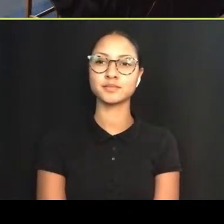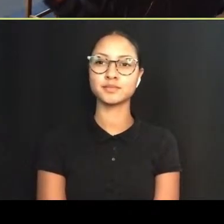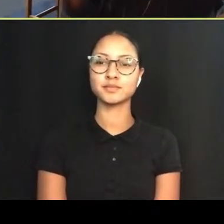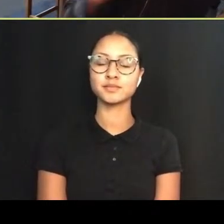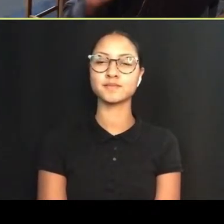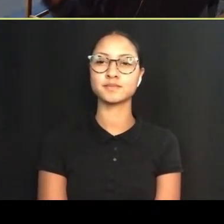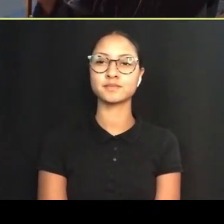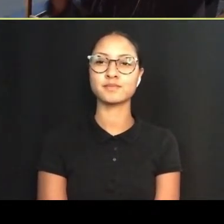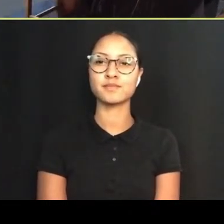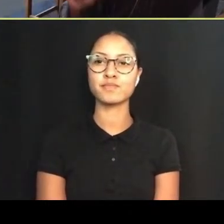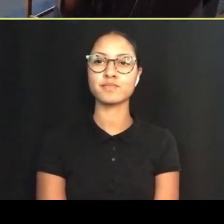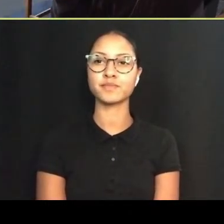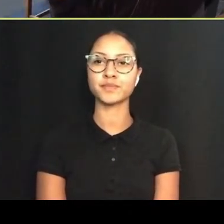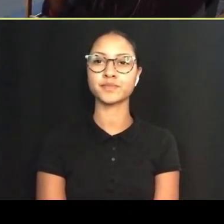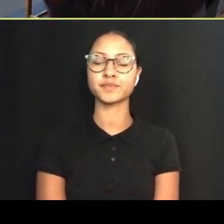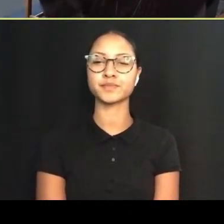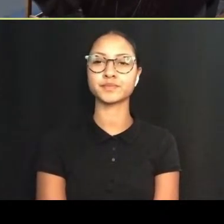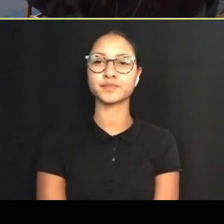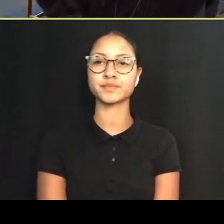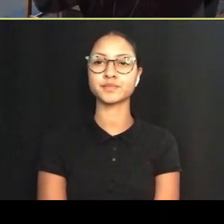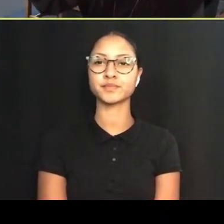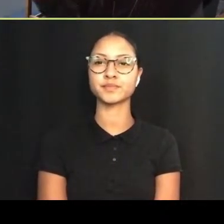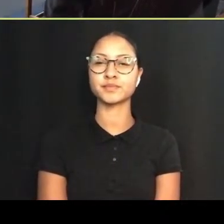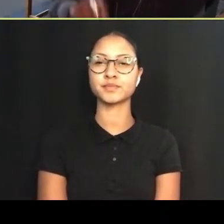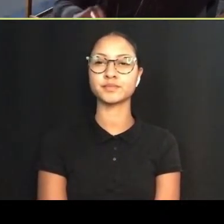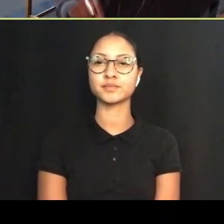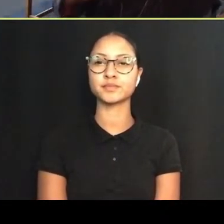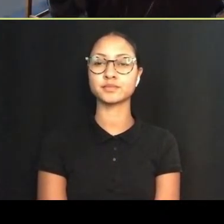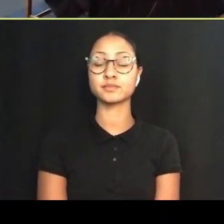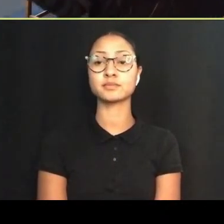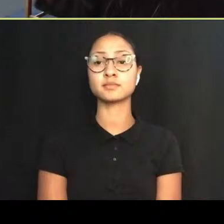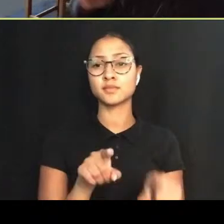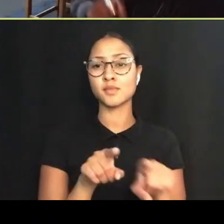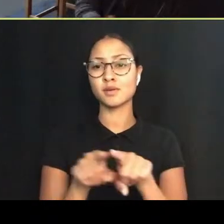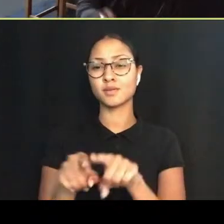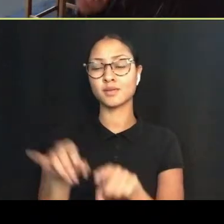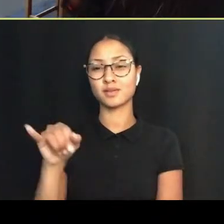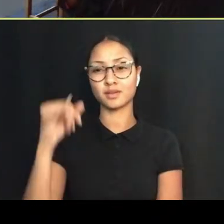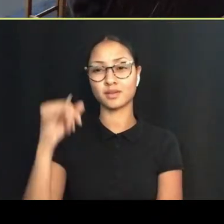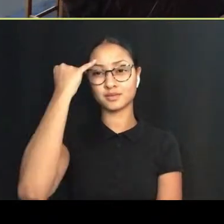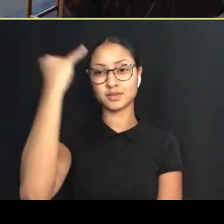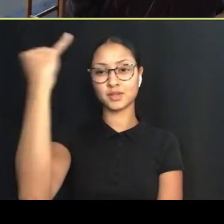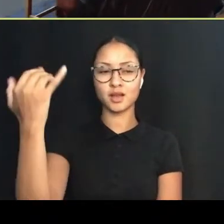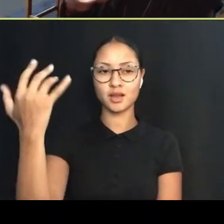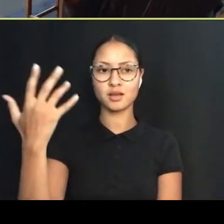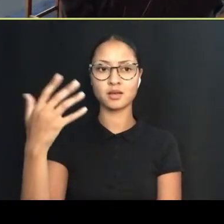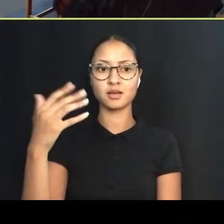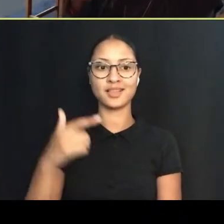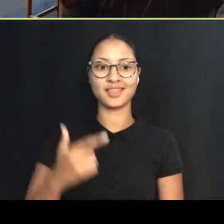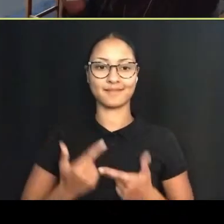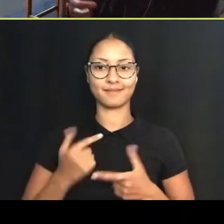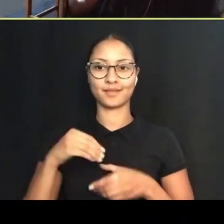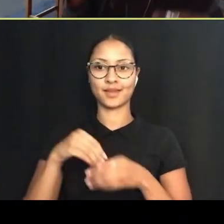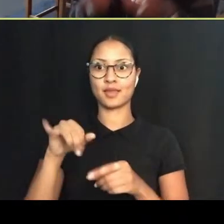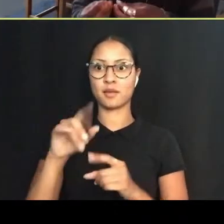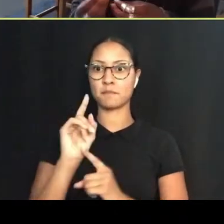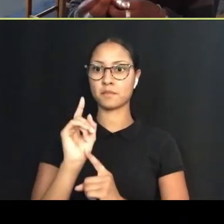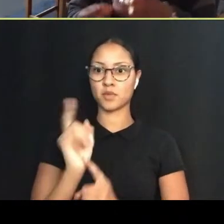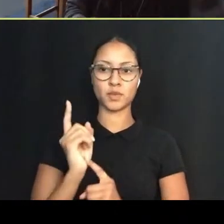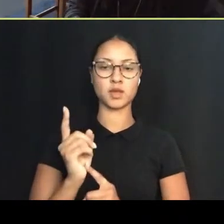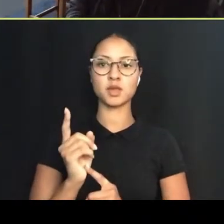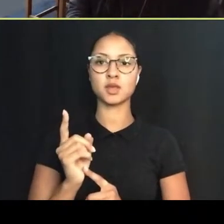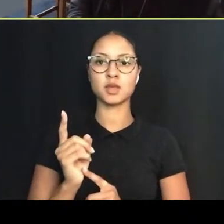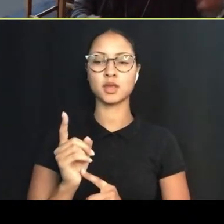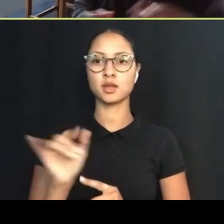being like in the moment and not and out of the moment, in the time and out of the time, is a reflection of that, is that it's like it's present,